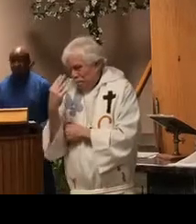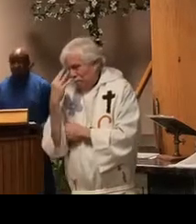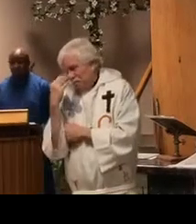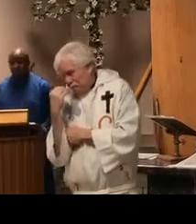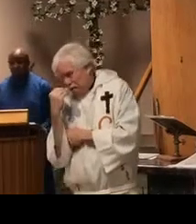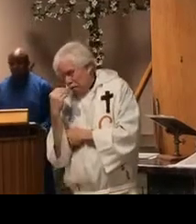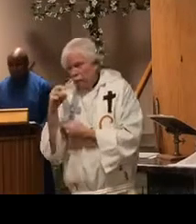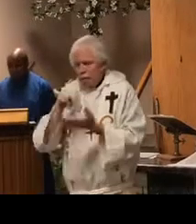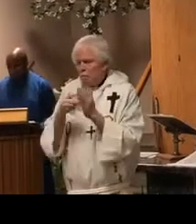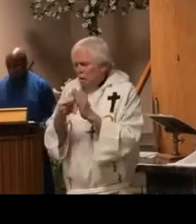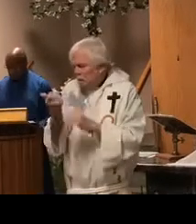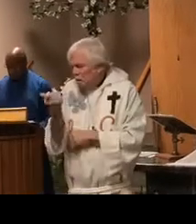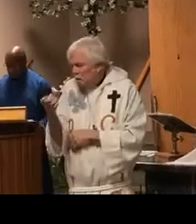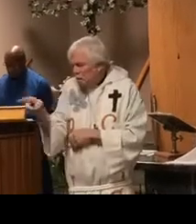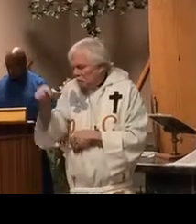died.